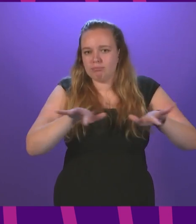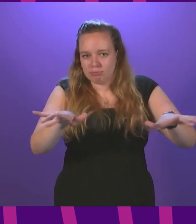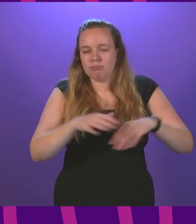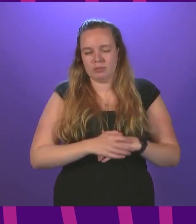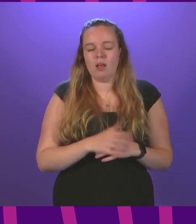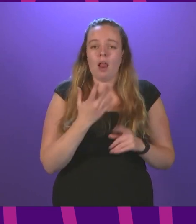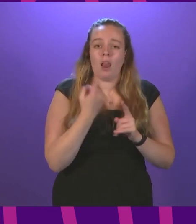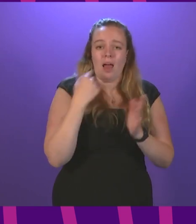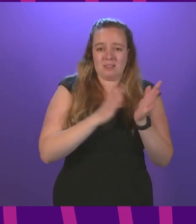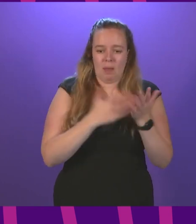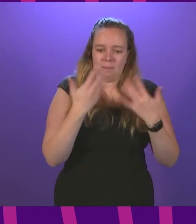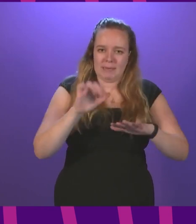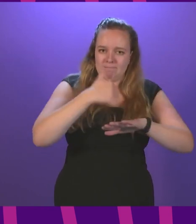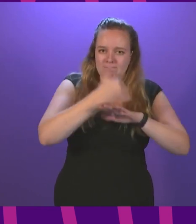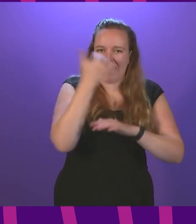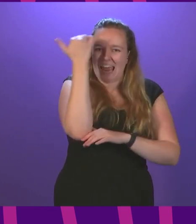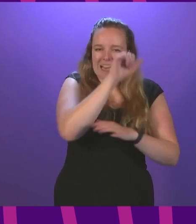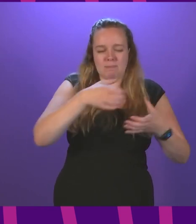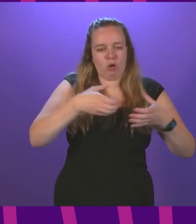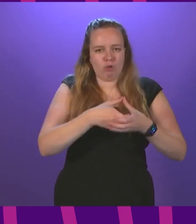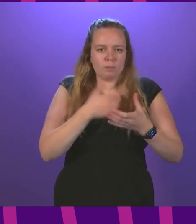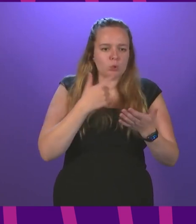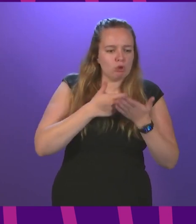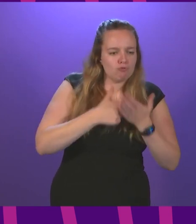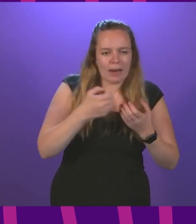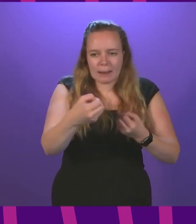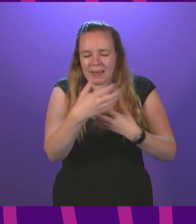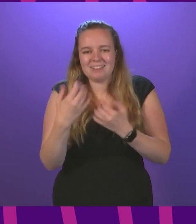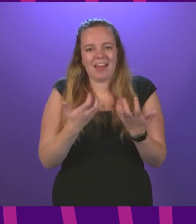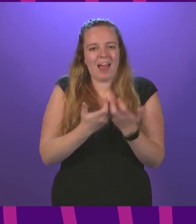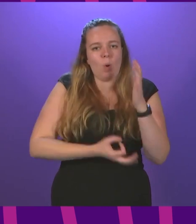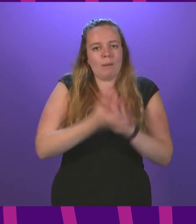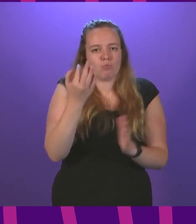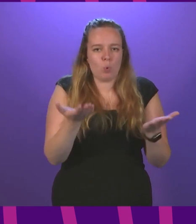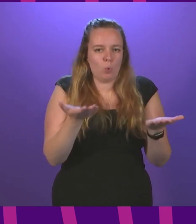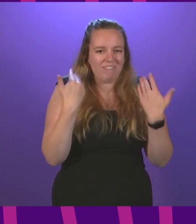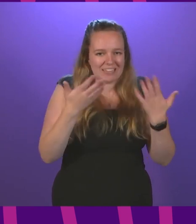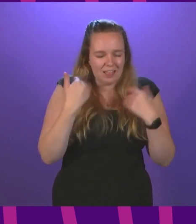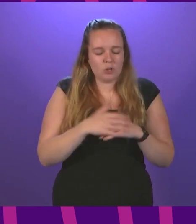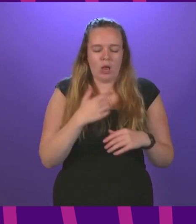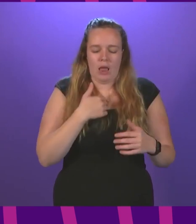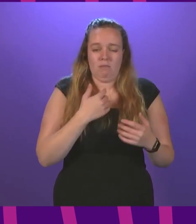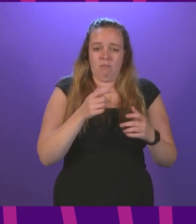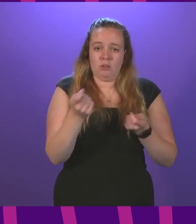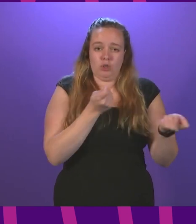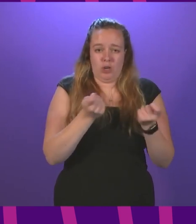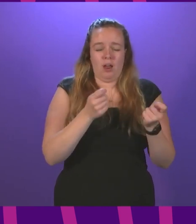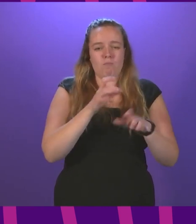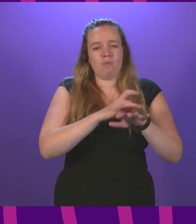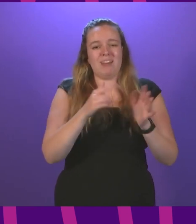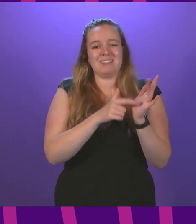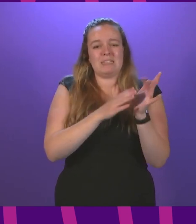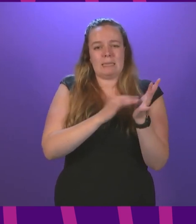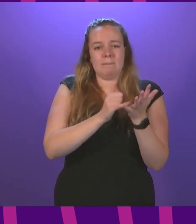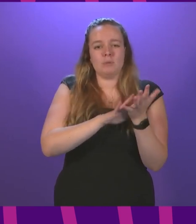established an expert group to make recommendations on improving ventilation. I'm very grateful to the group, chaired by Professor Tim Sharp